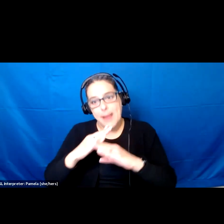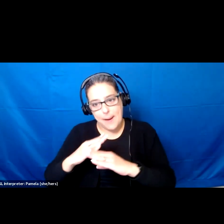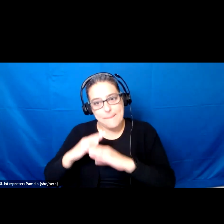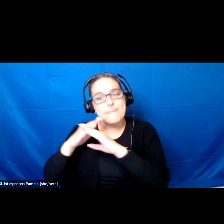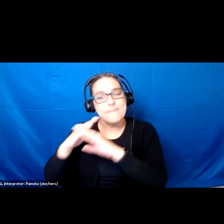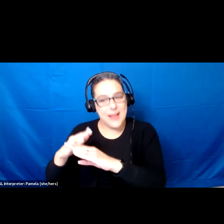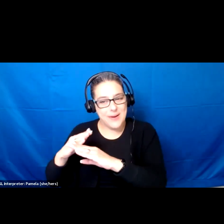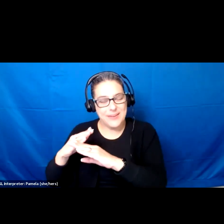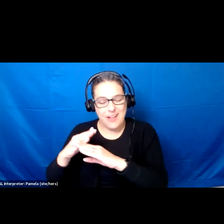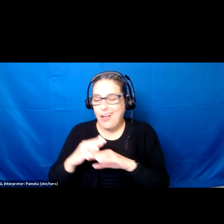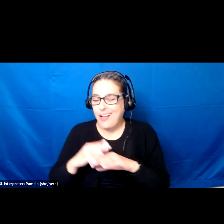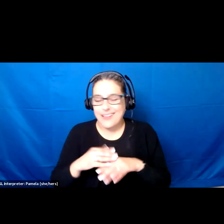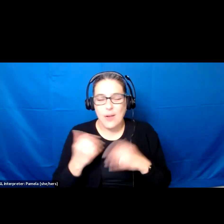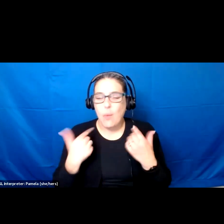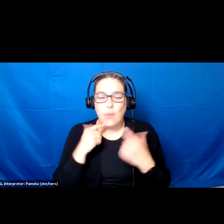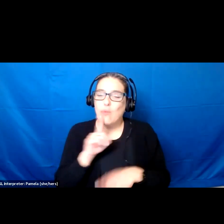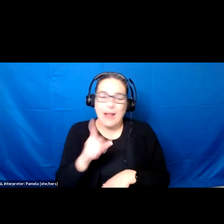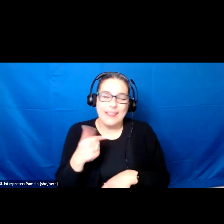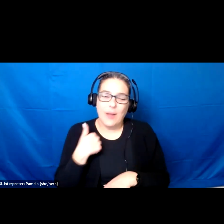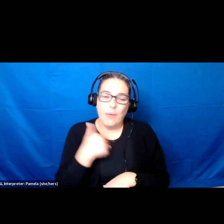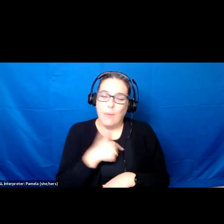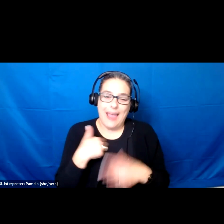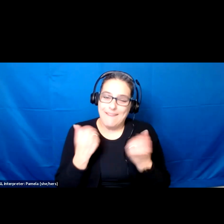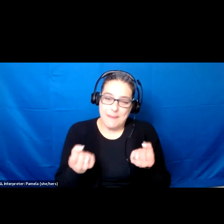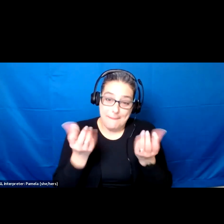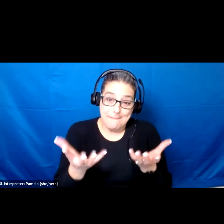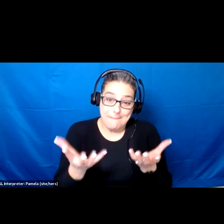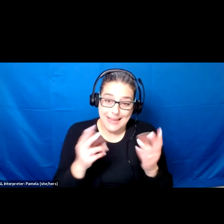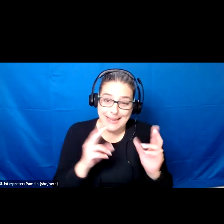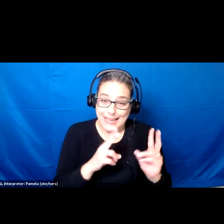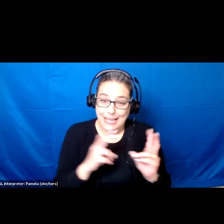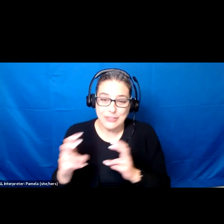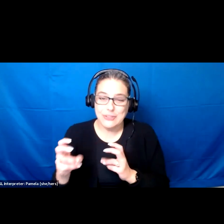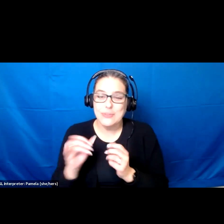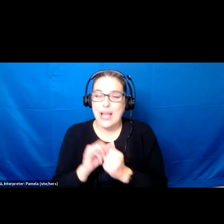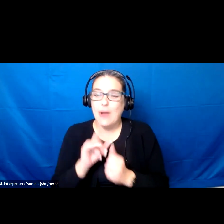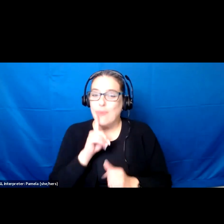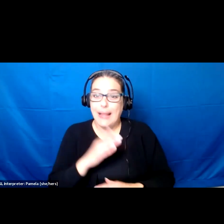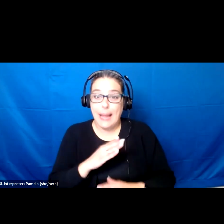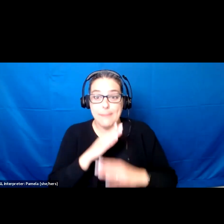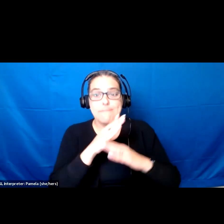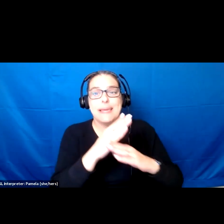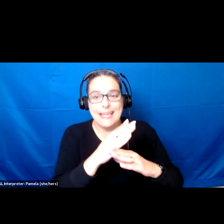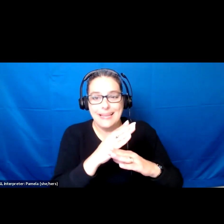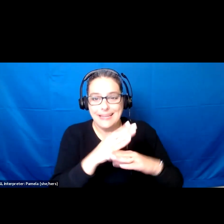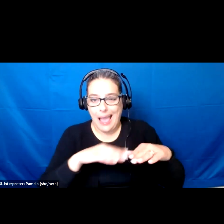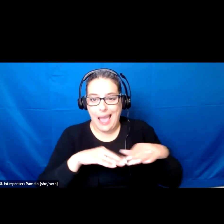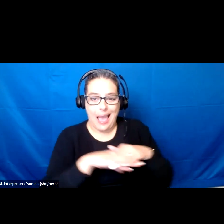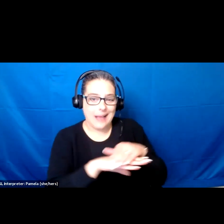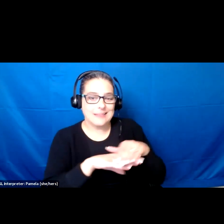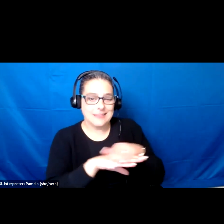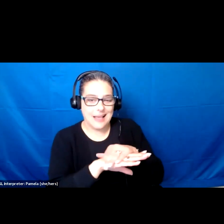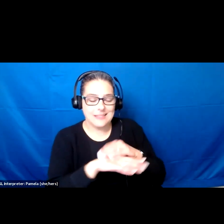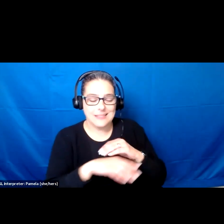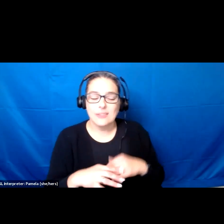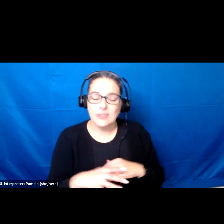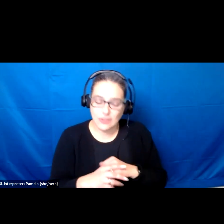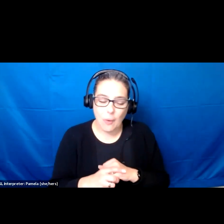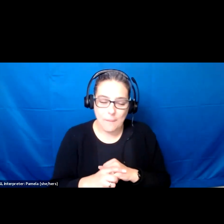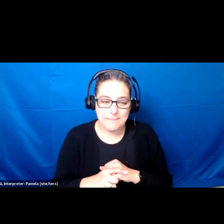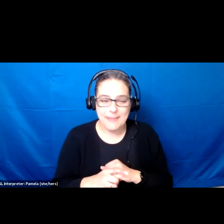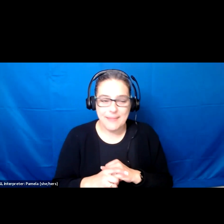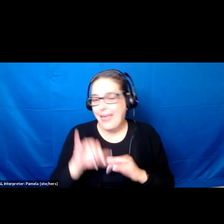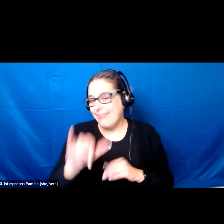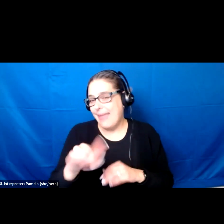along with other issues that impede access to employment for persons with disabilities. So that's my